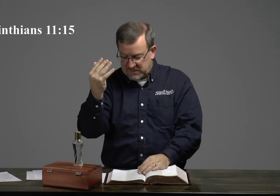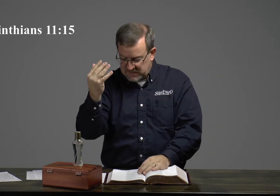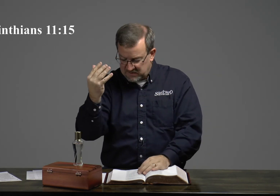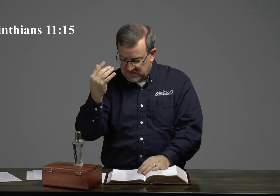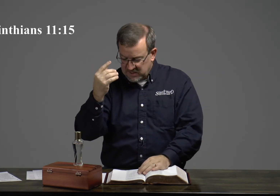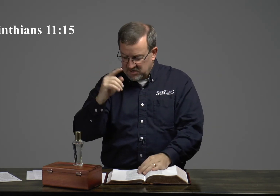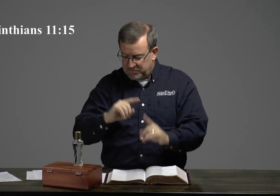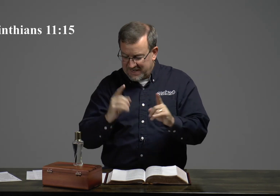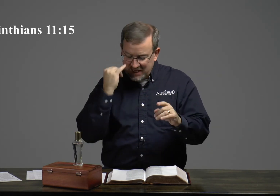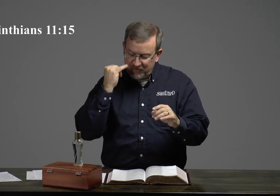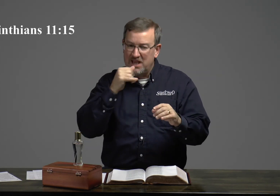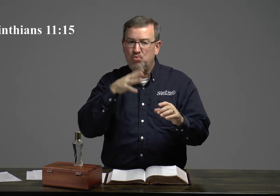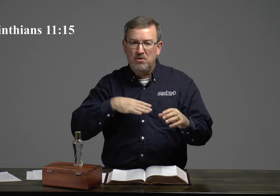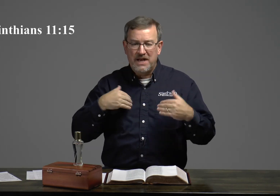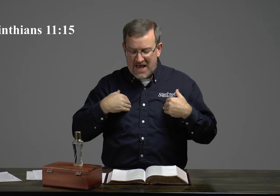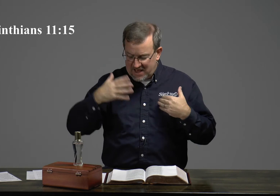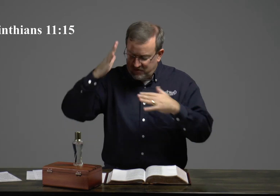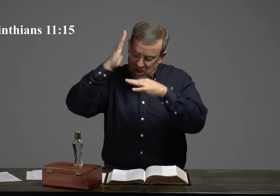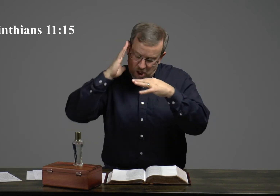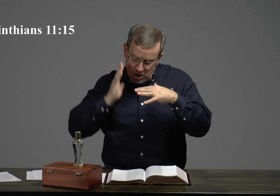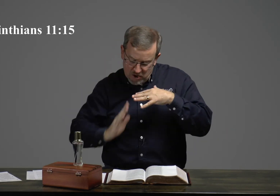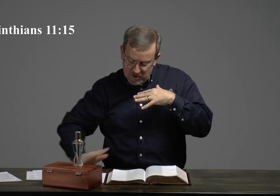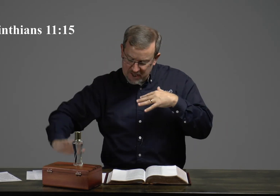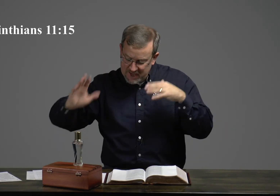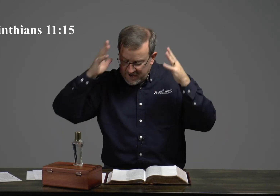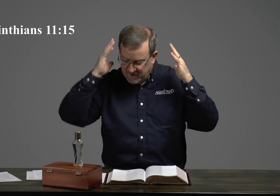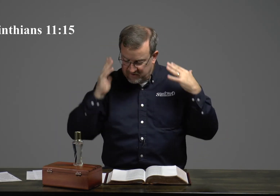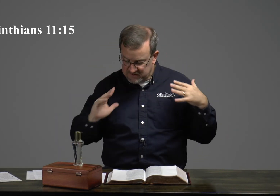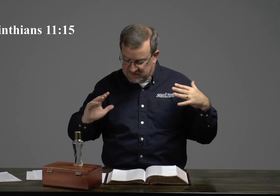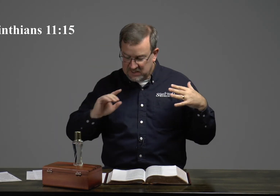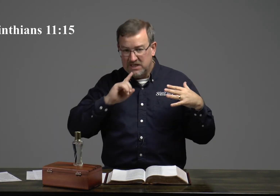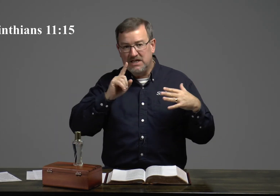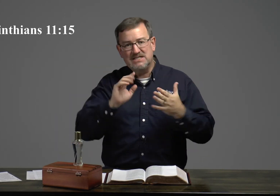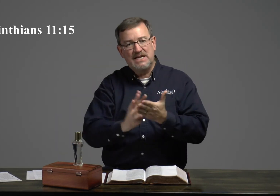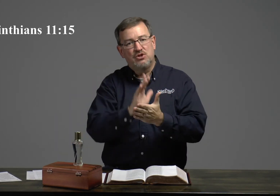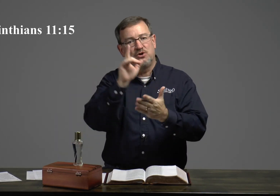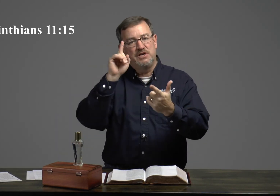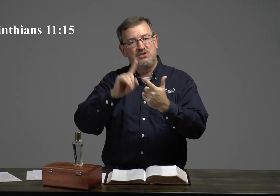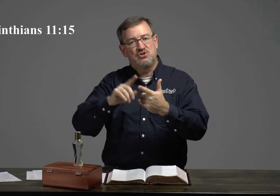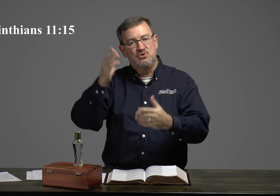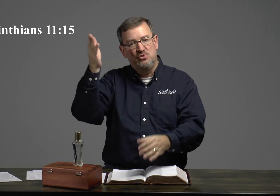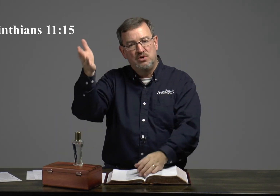15, but if a woman have long hair, it is a glory to